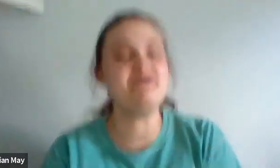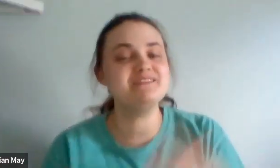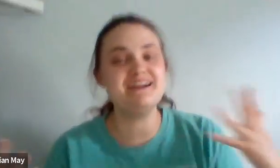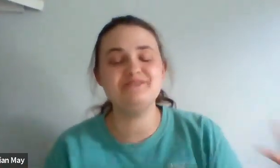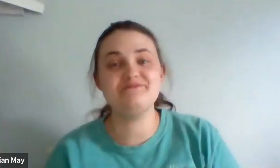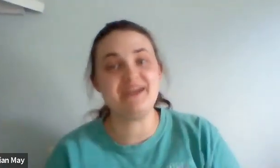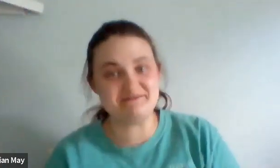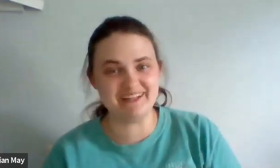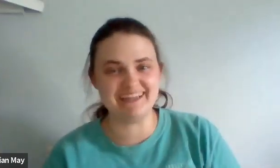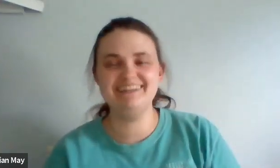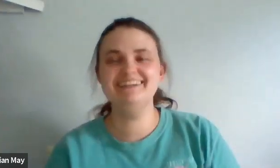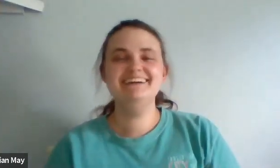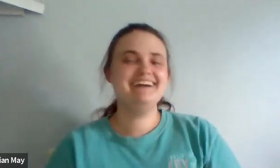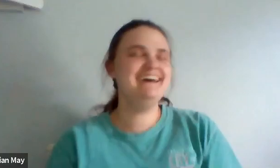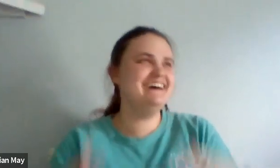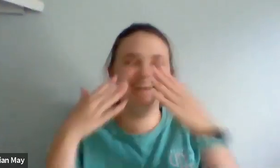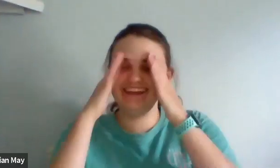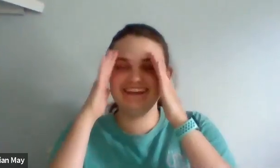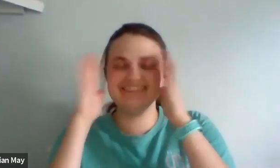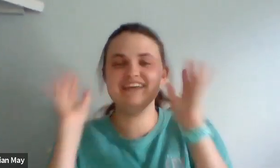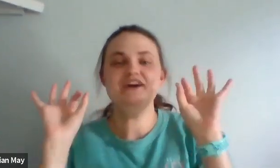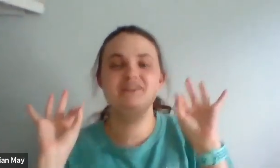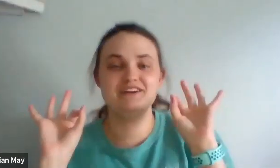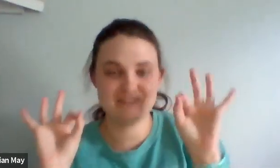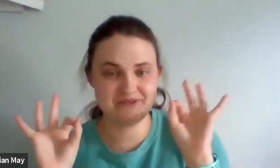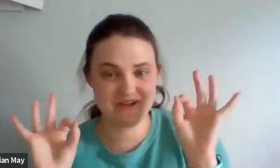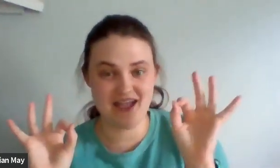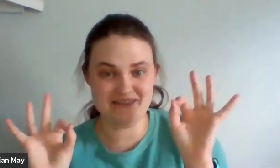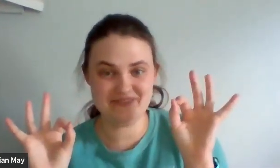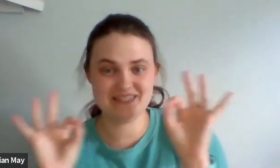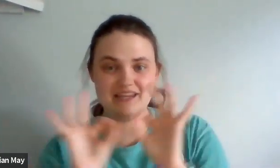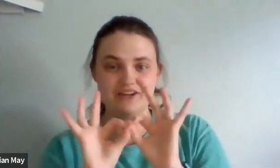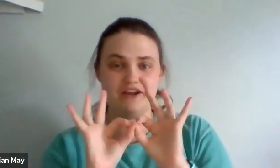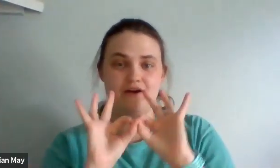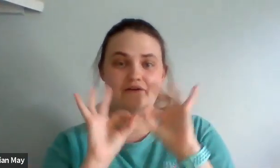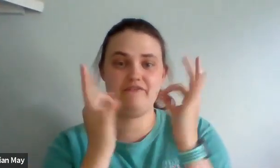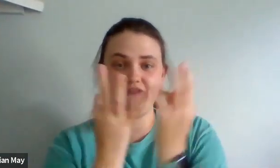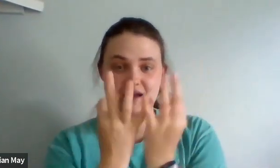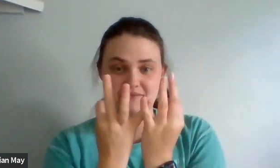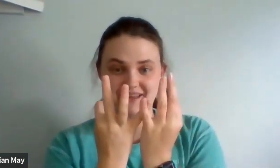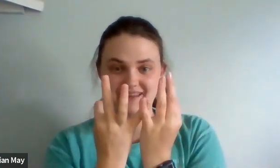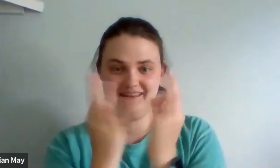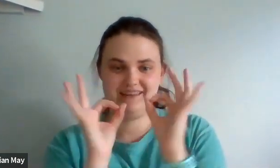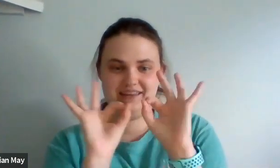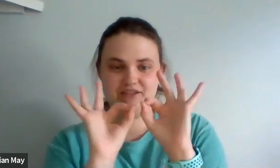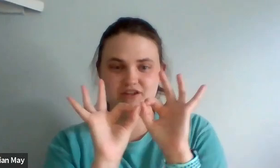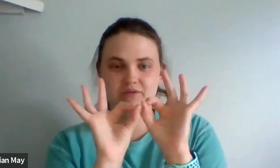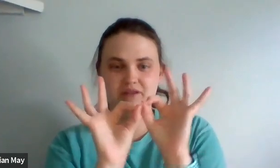the sign for family is you're going to start with your F's and you're going to go family. You start with them